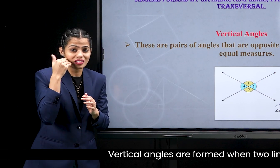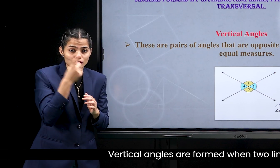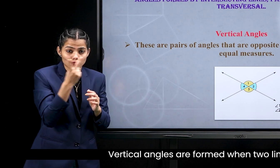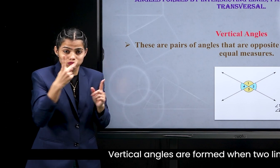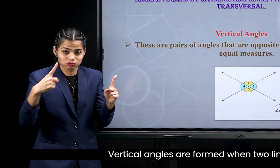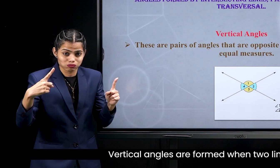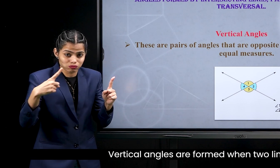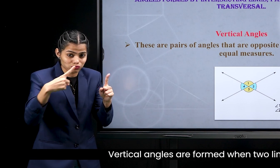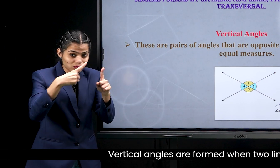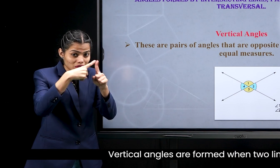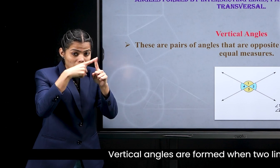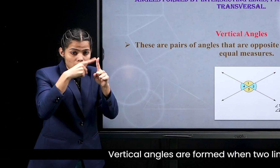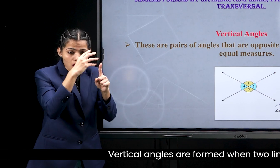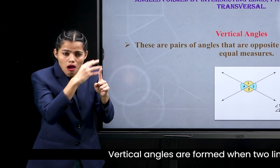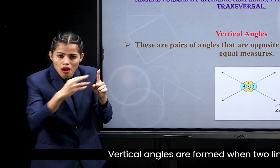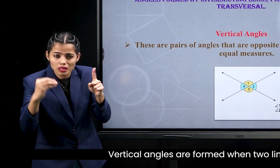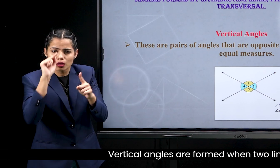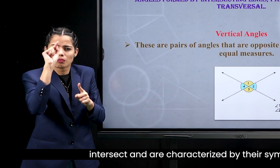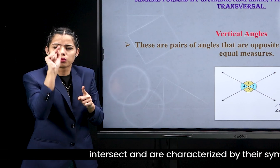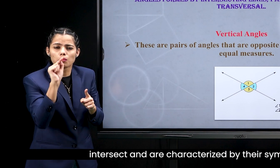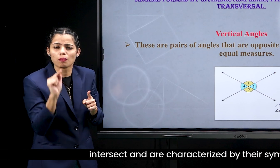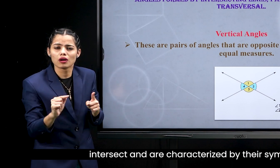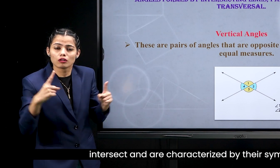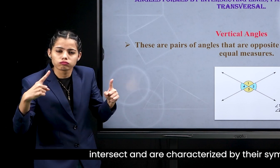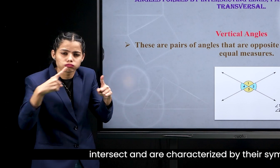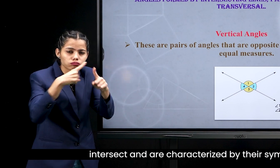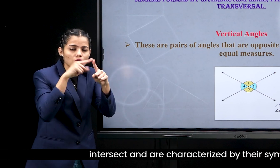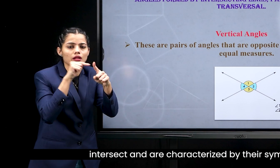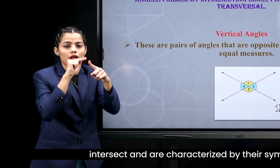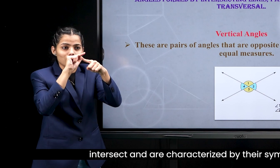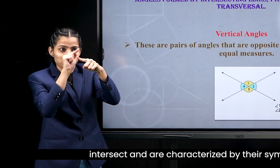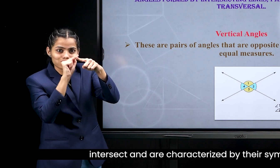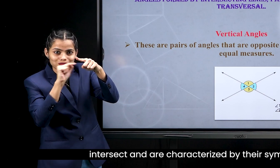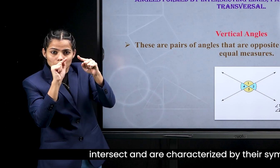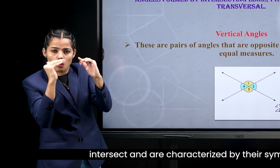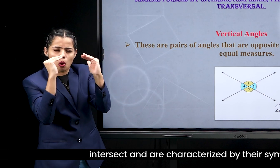Vertical angles are formed when two lines intersect and are characterized by their symmetry.